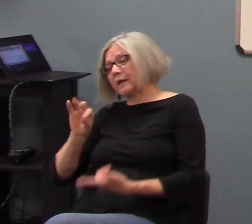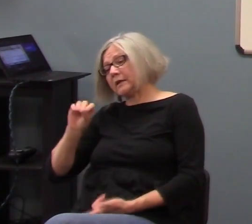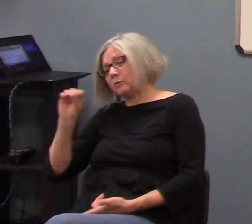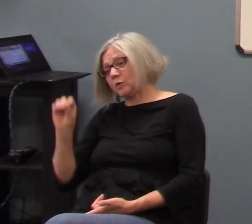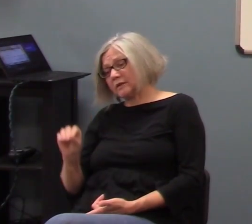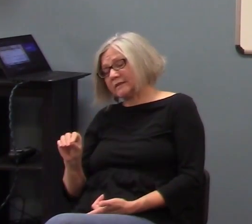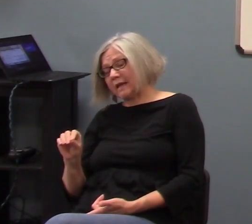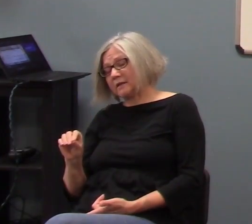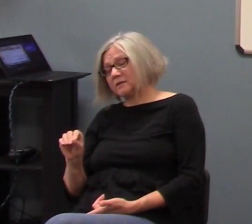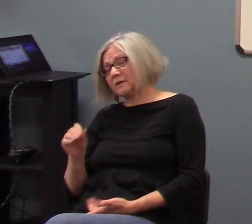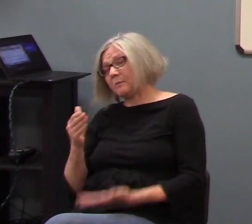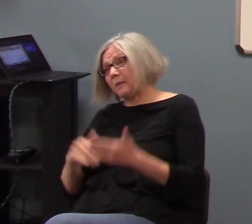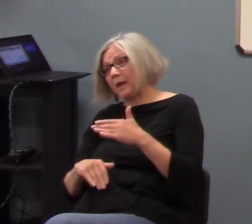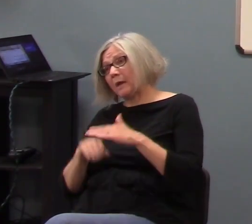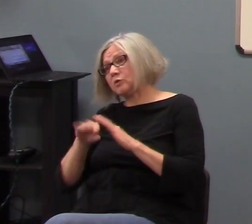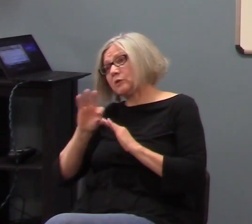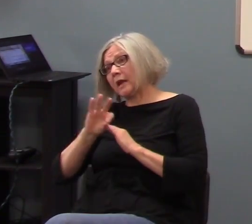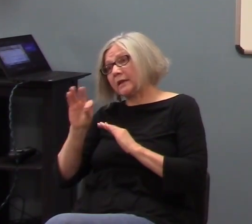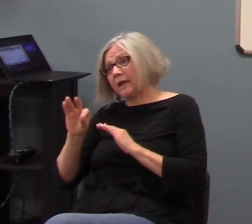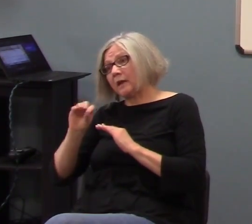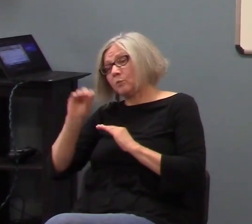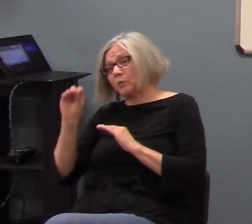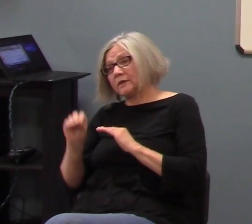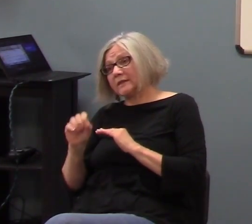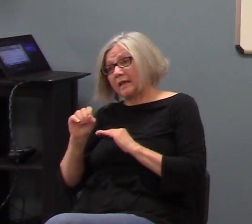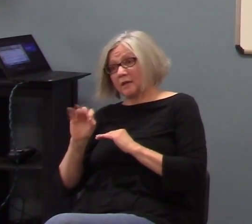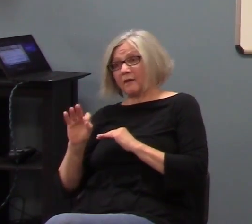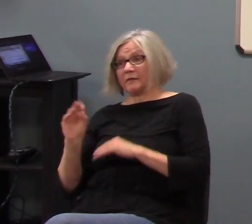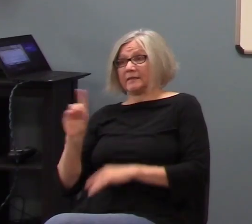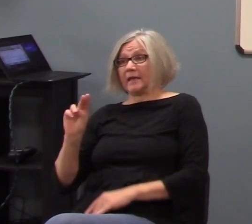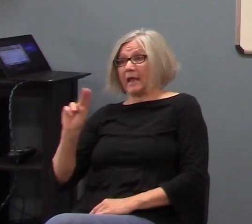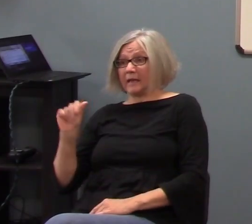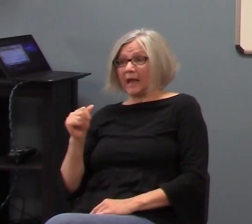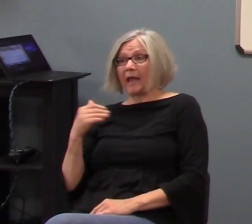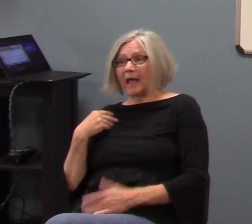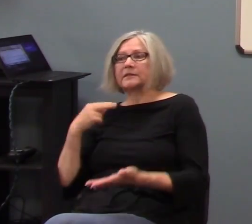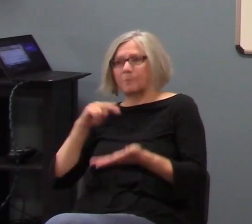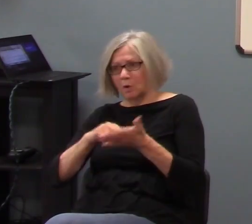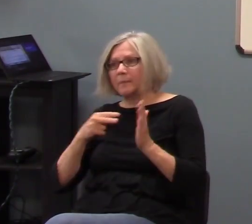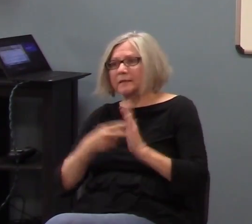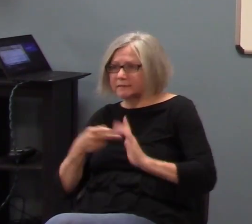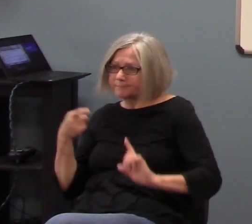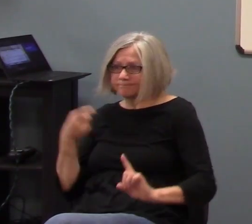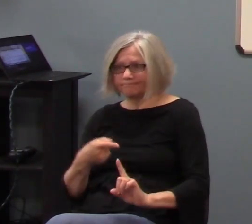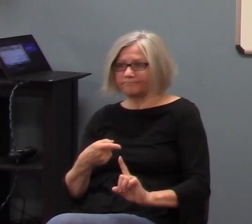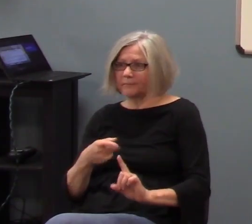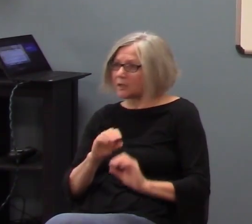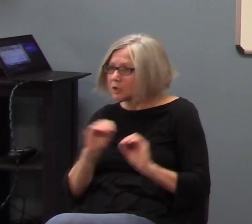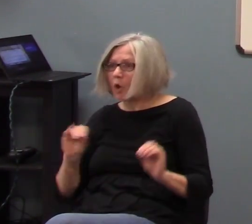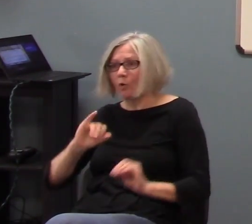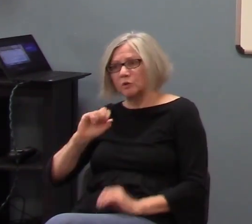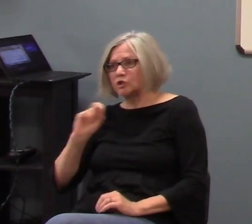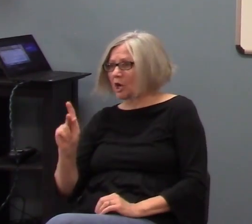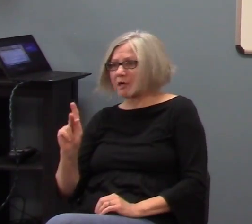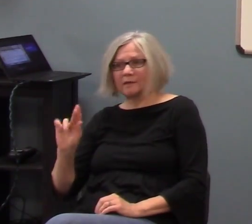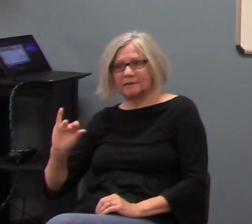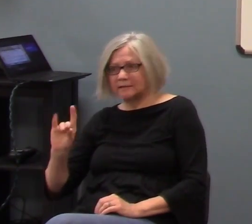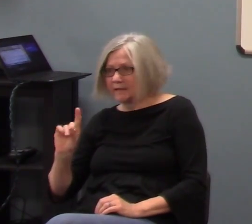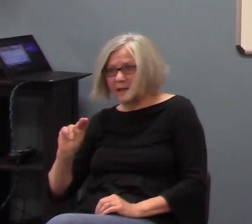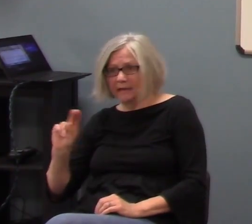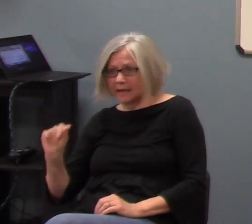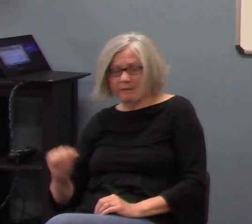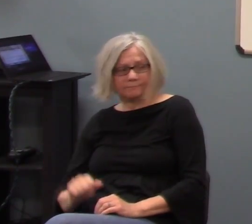to 99% of our DNA does have a purpose. There isn't junk DNA in it. So how long ago was that